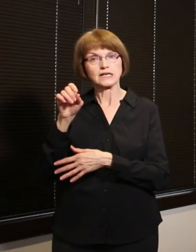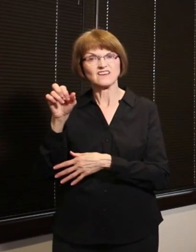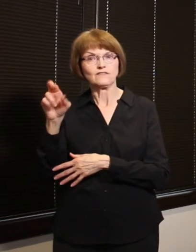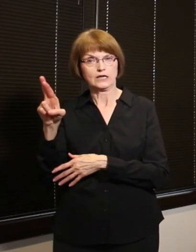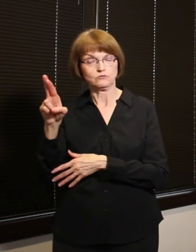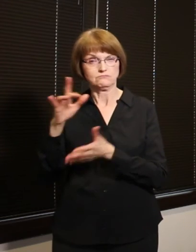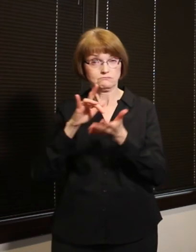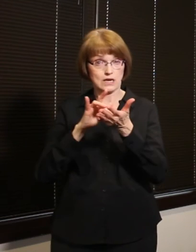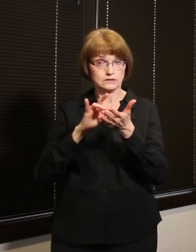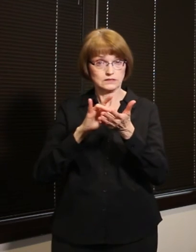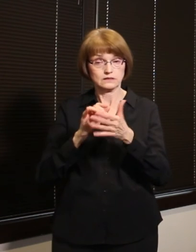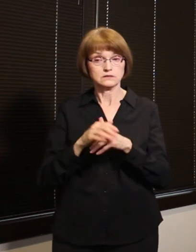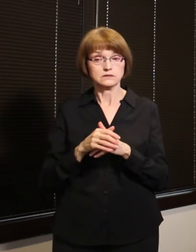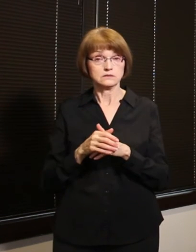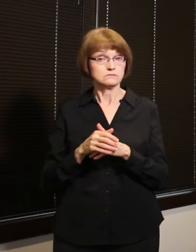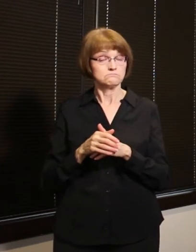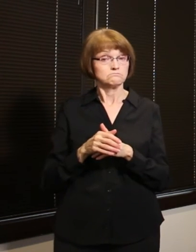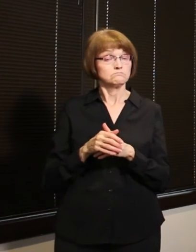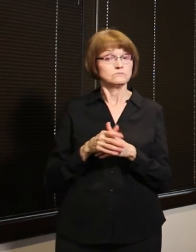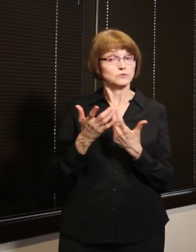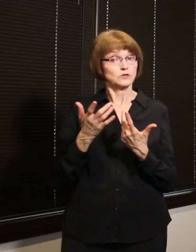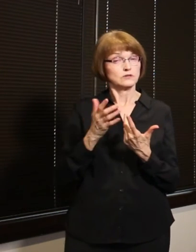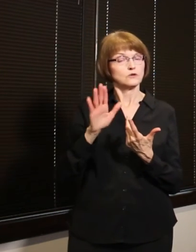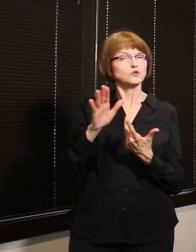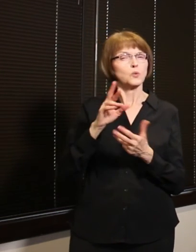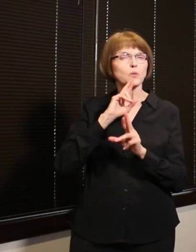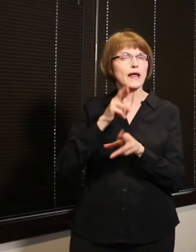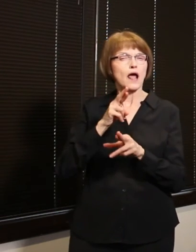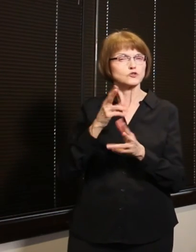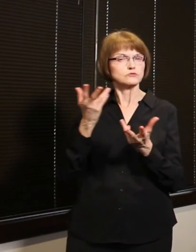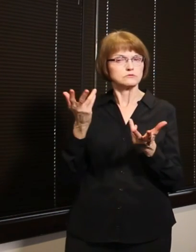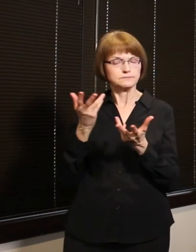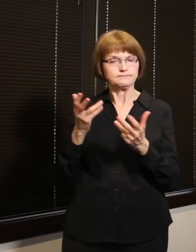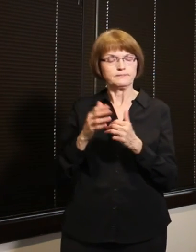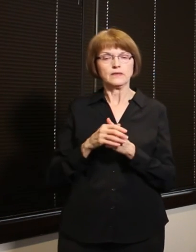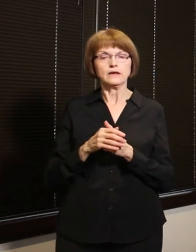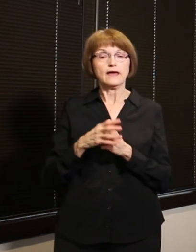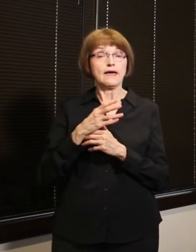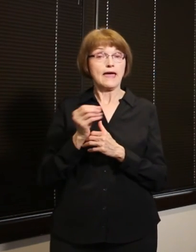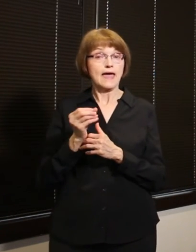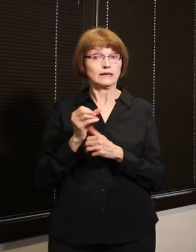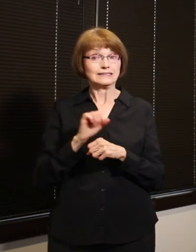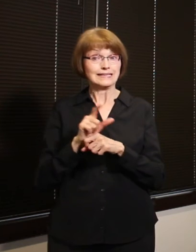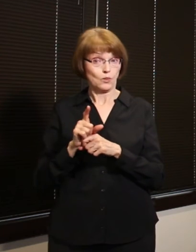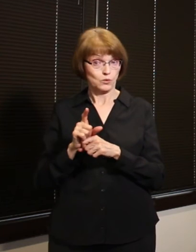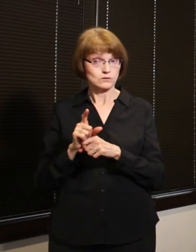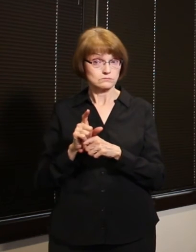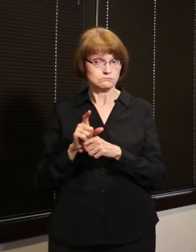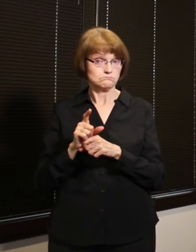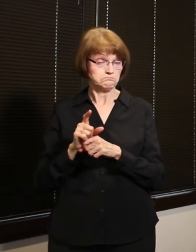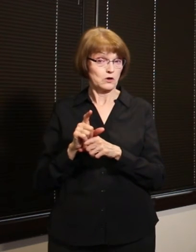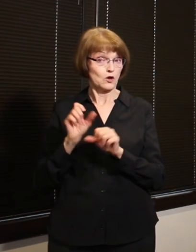your reaction to that news, and would it be a treatment we could see in the St. Louis area?